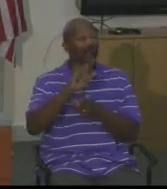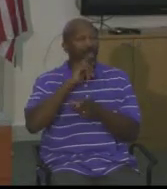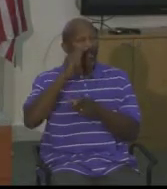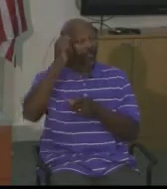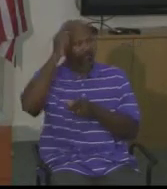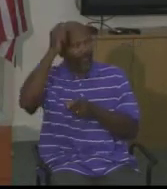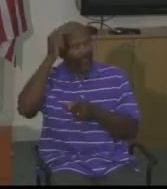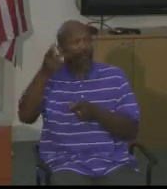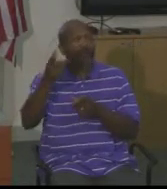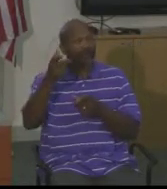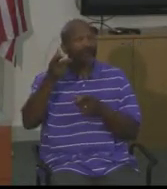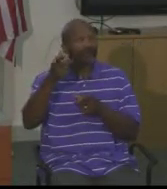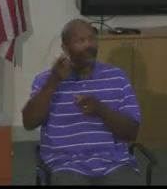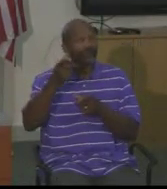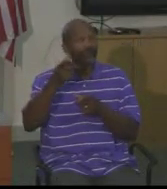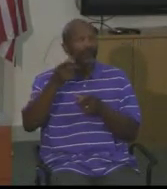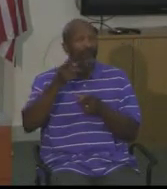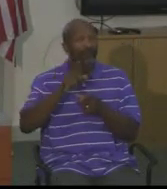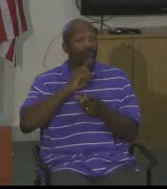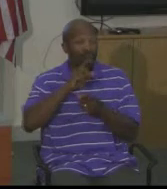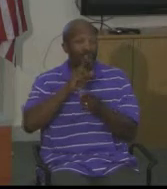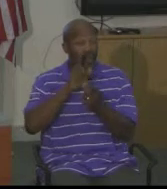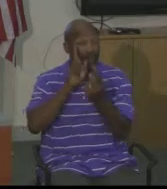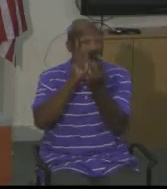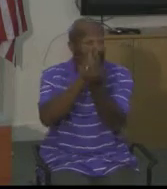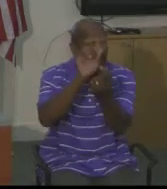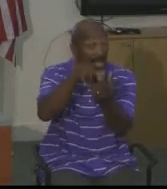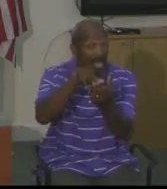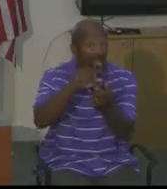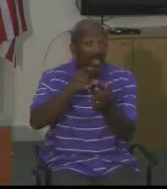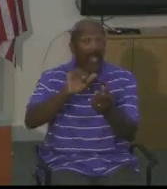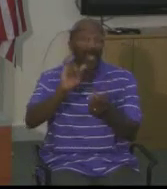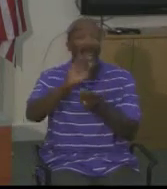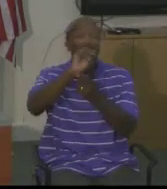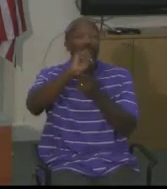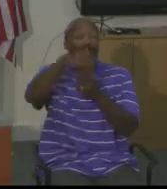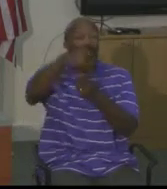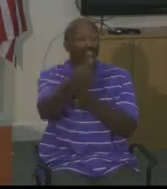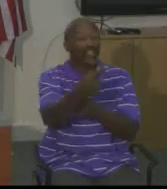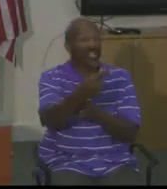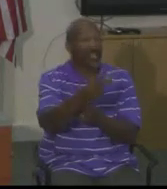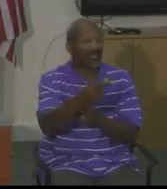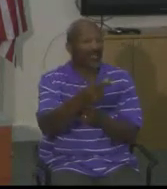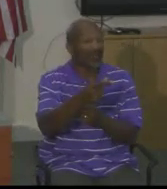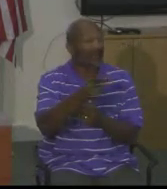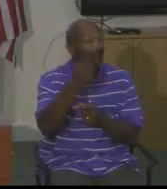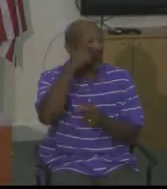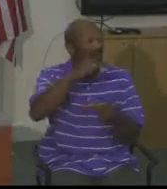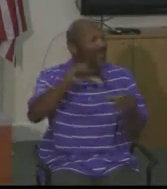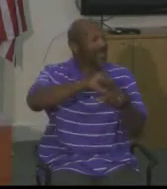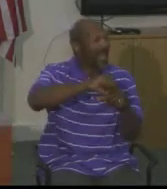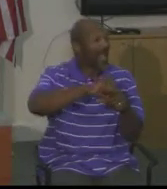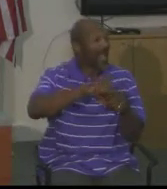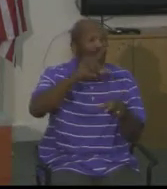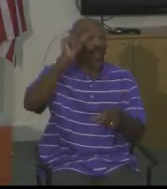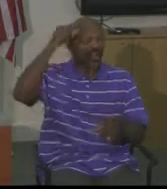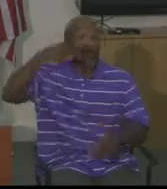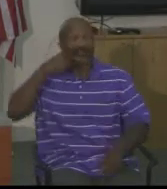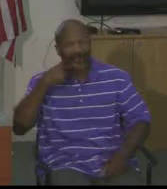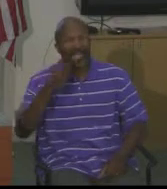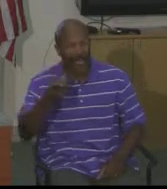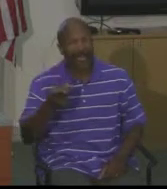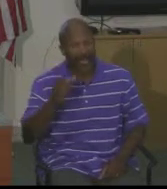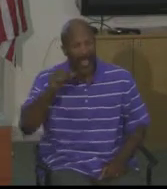you never really truly get to. This is like the MPG for your automobile. This is what the government says you should get, but